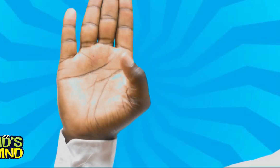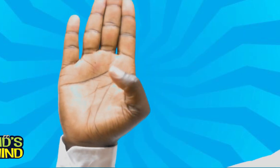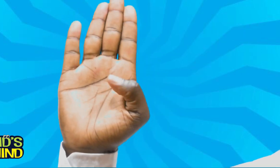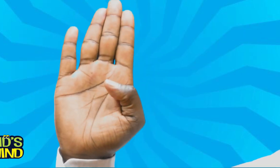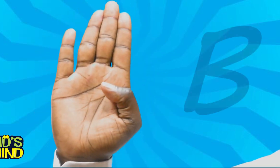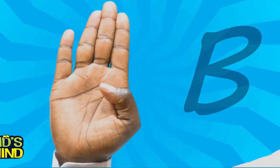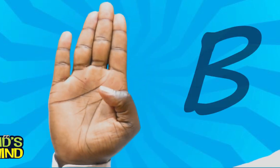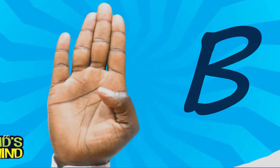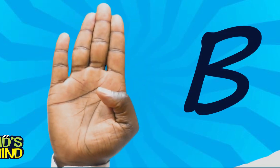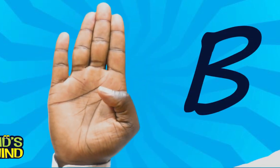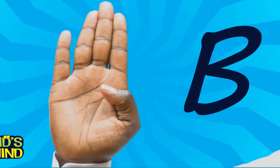B,